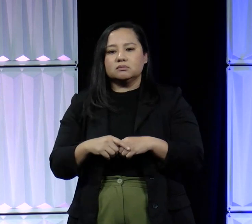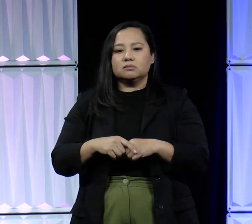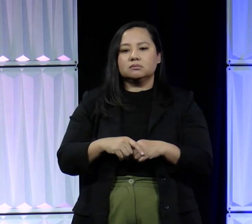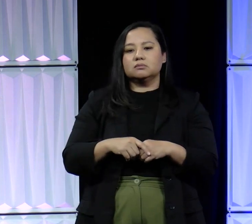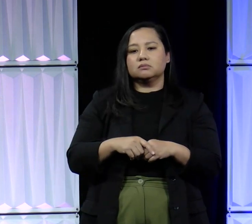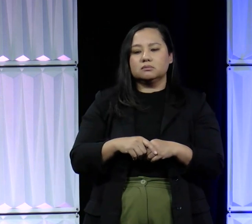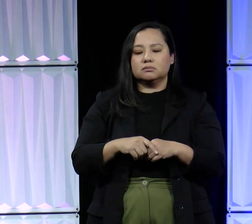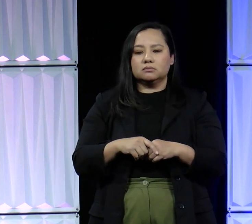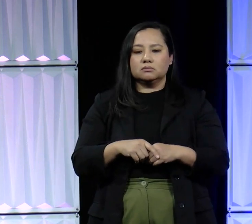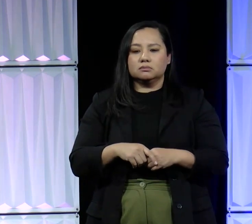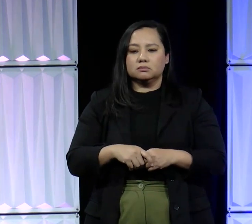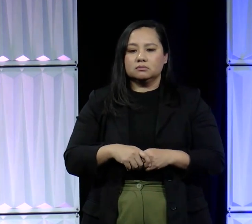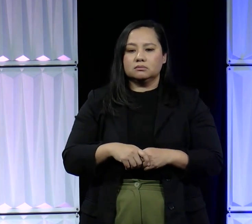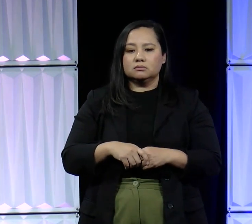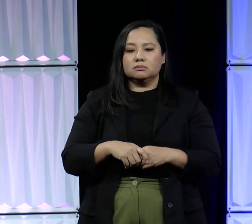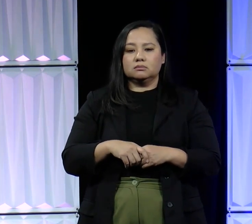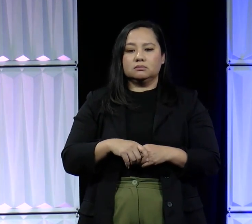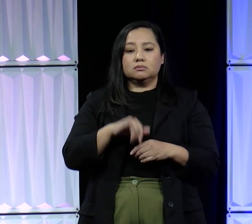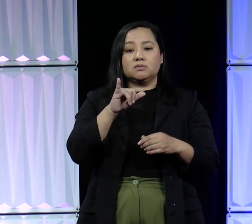lead to misunderstanding.